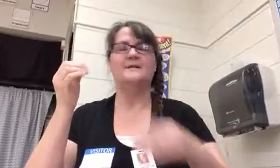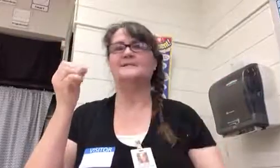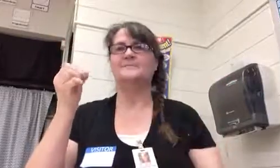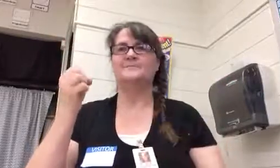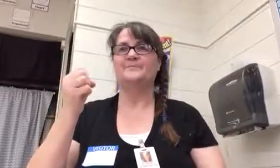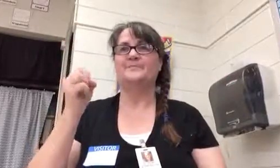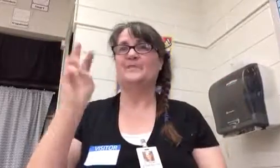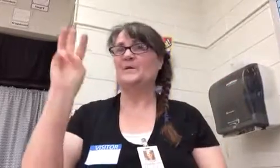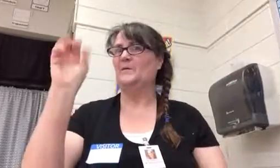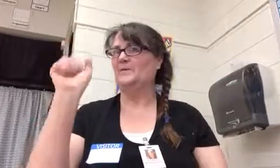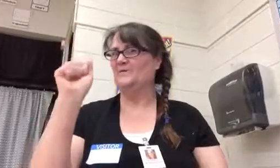Wacky Wednesday.